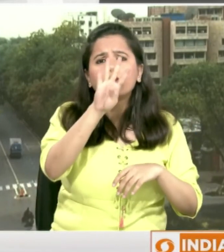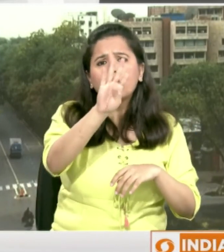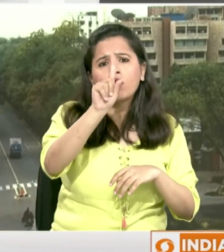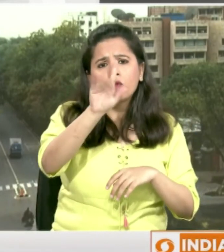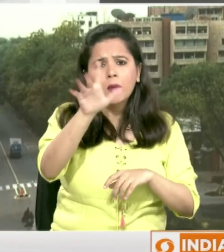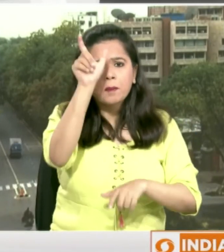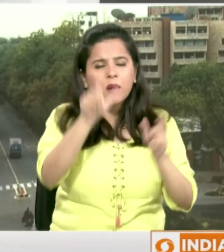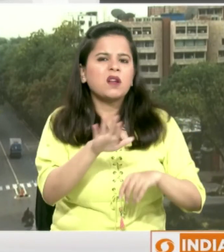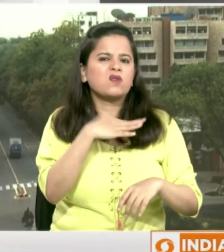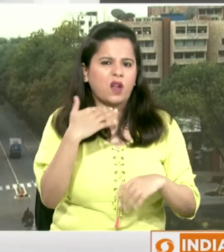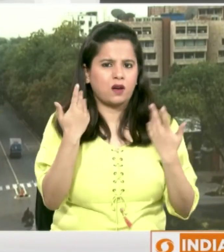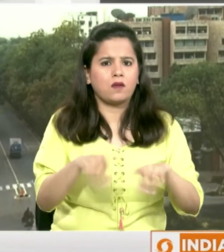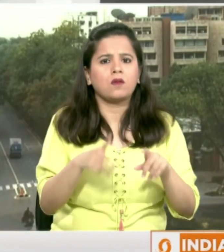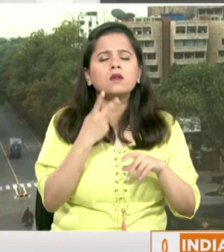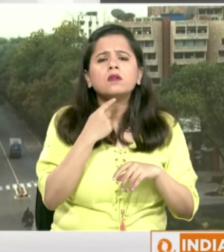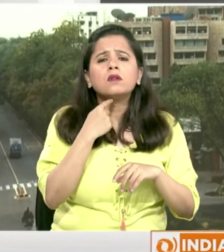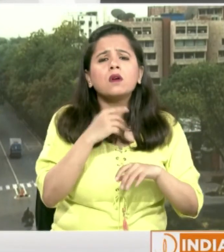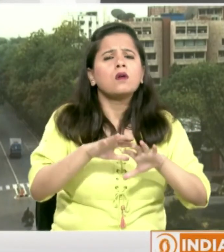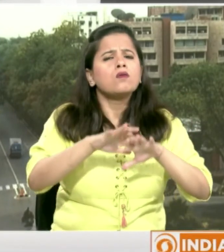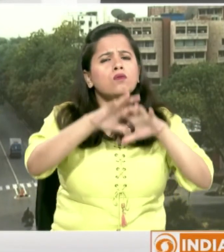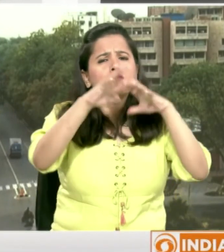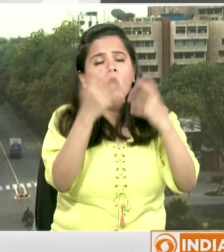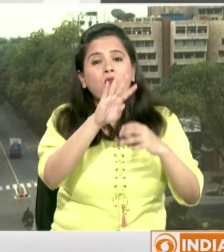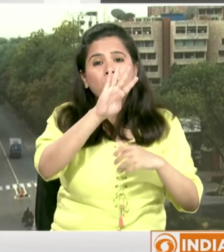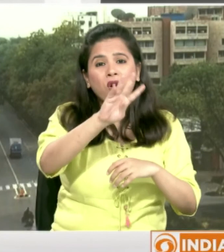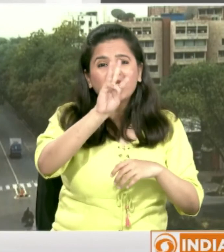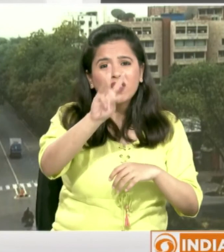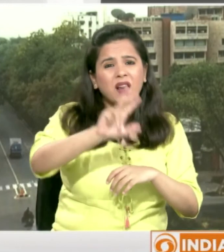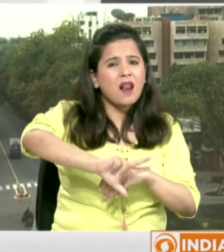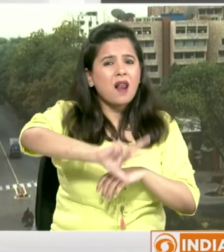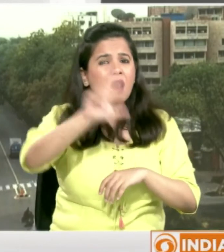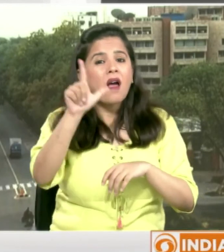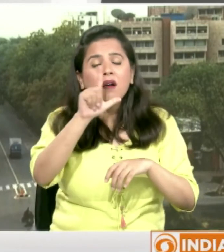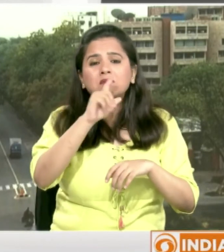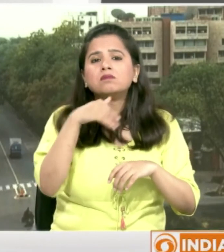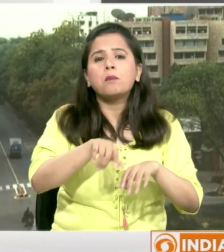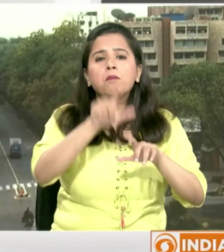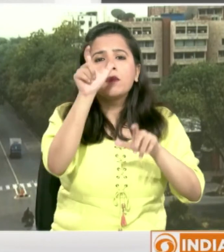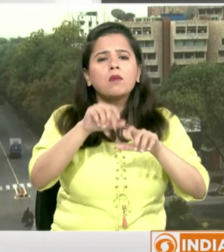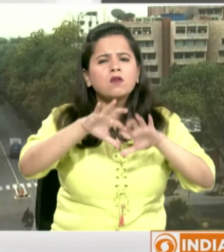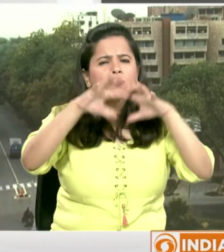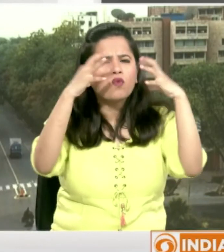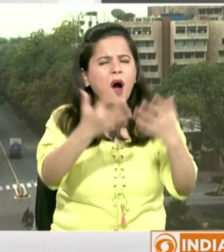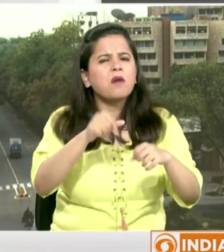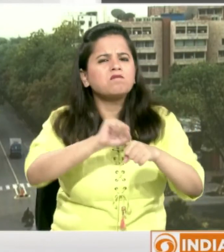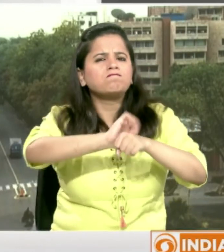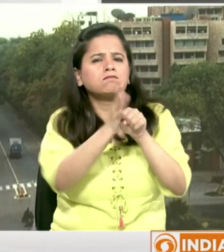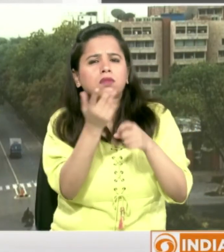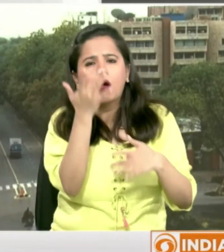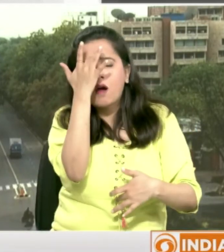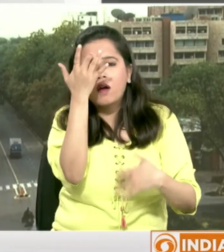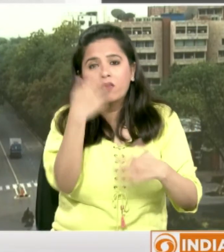2,415 people have died and over 43 lakh people infected globally by COVID-19,